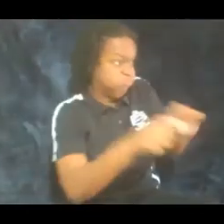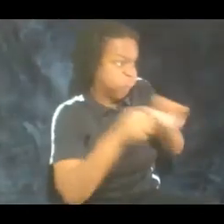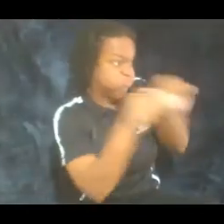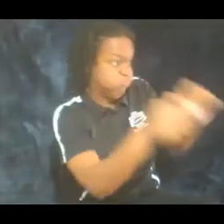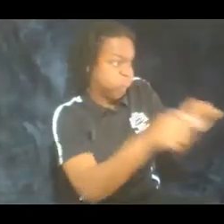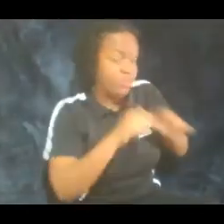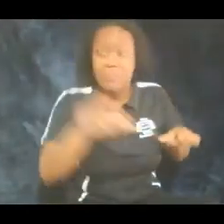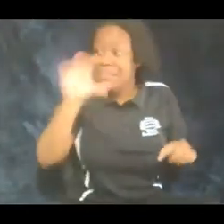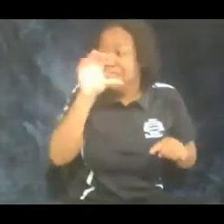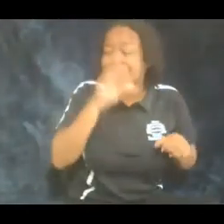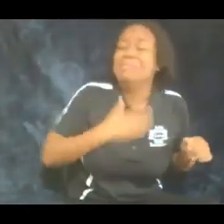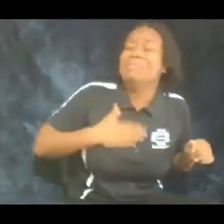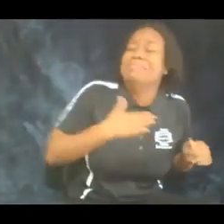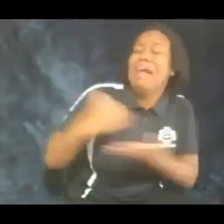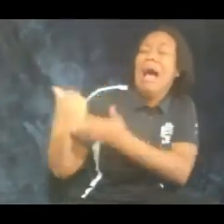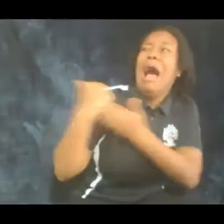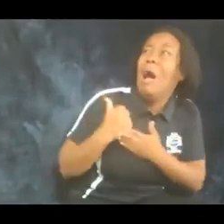the king.